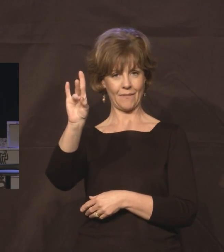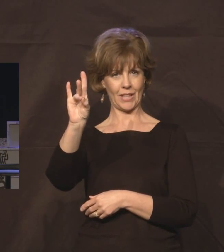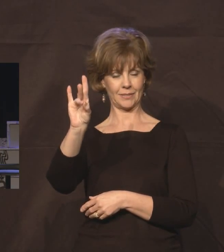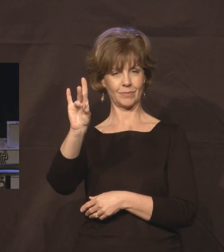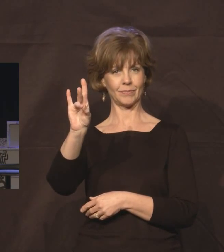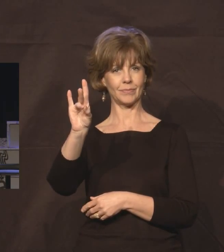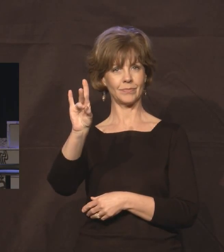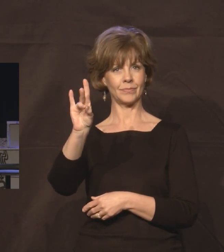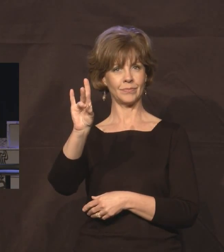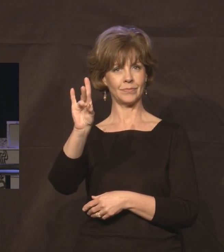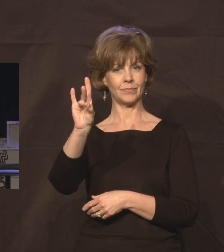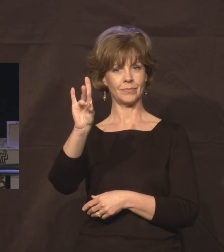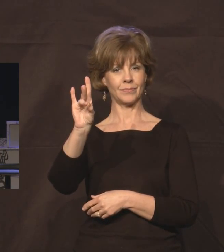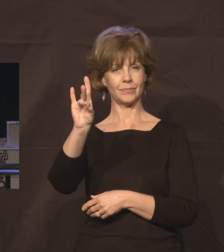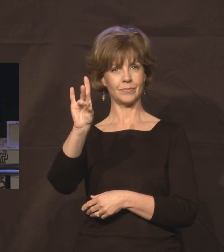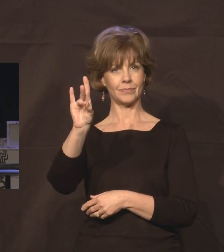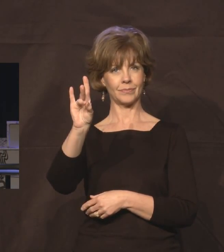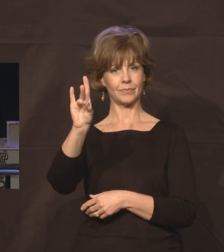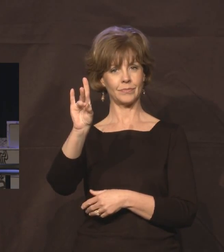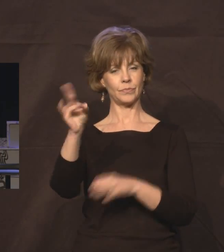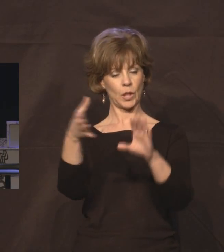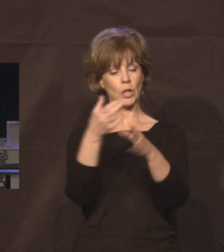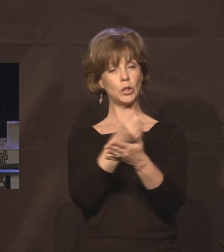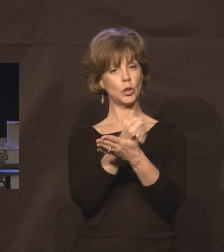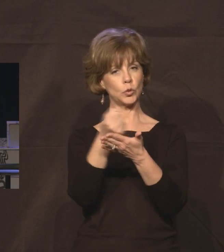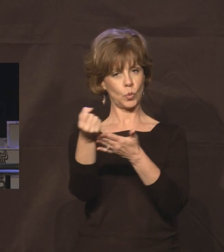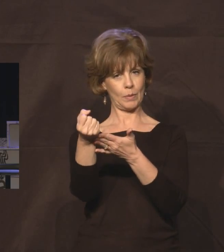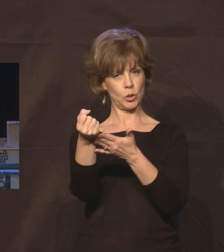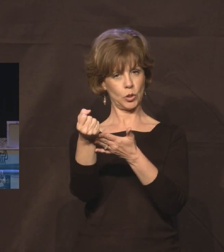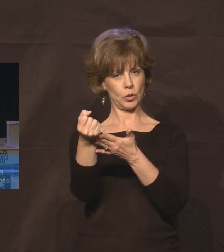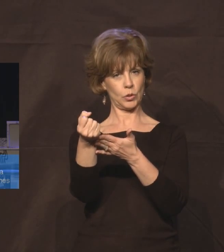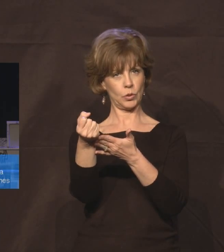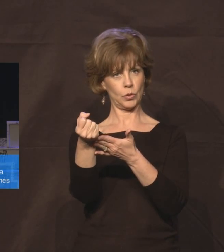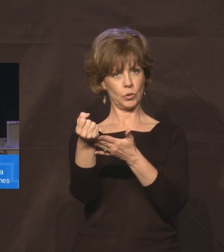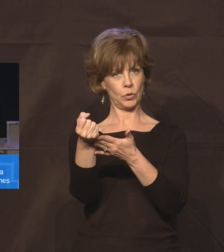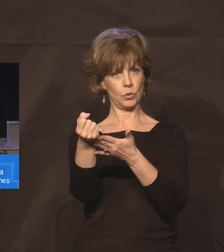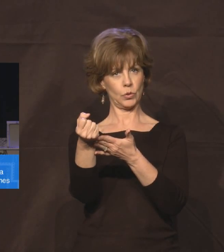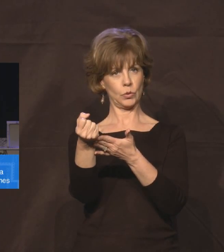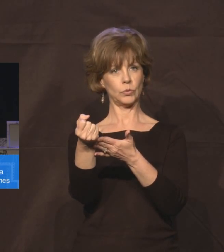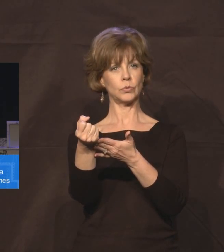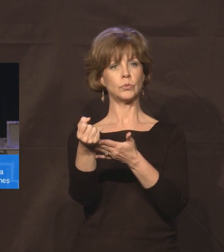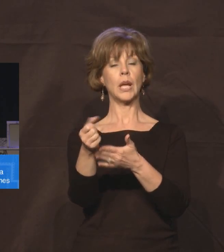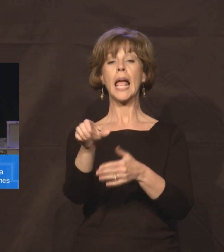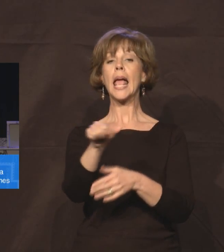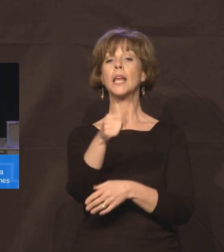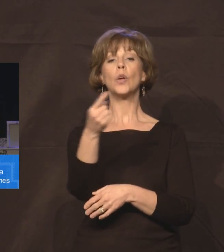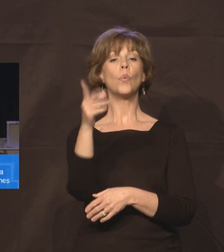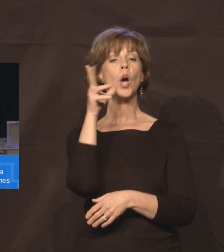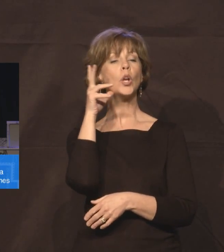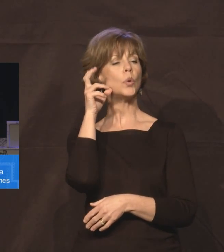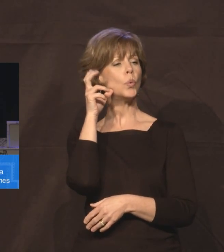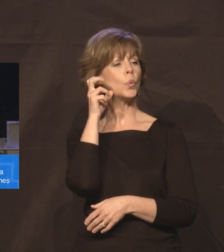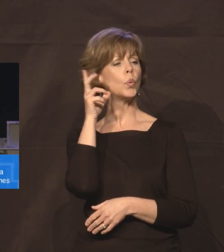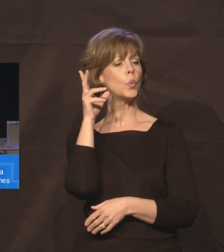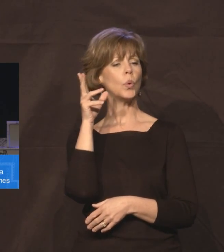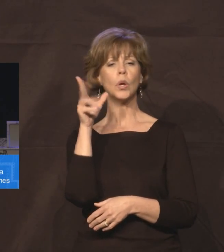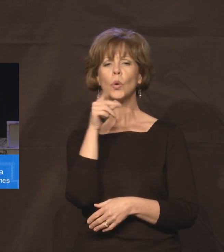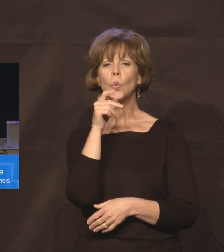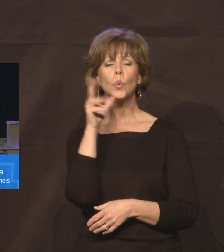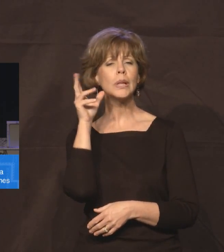the passage that I felt led to share with you this weekend. It says, anyone who listens to my teaching and follows it is